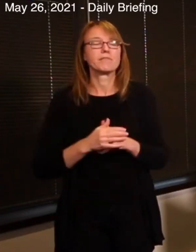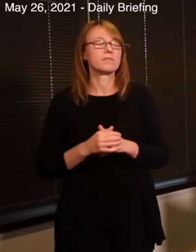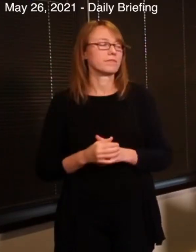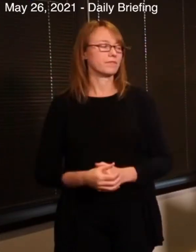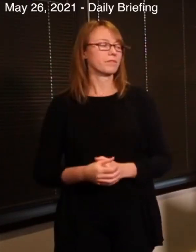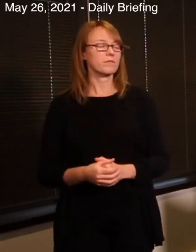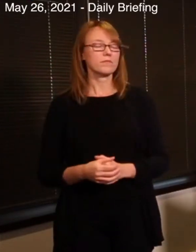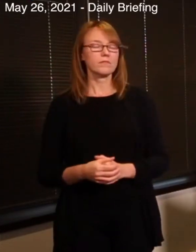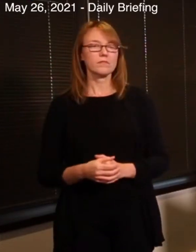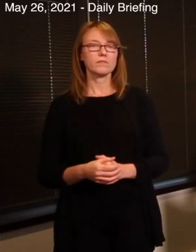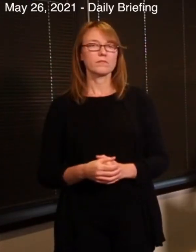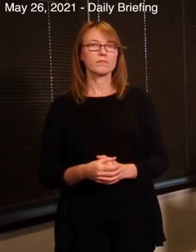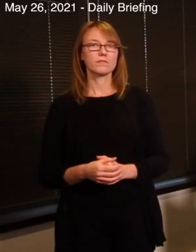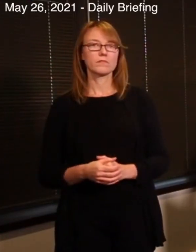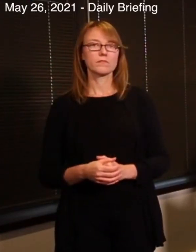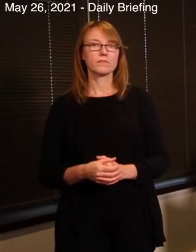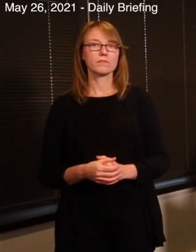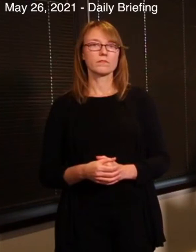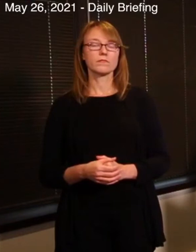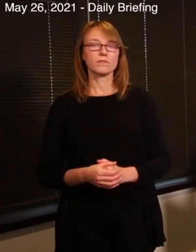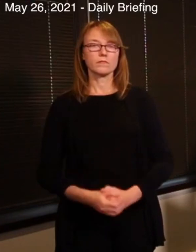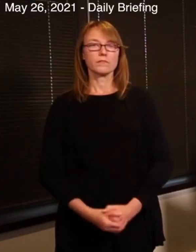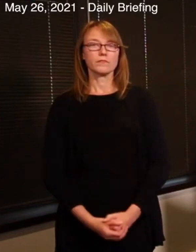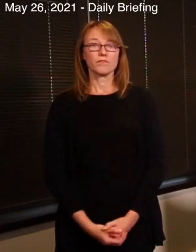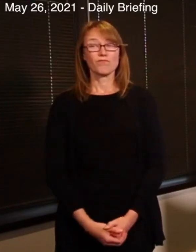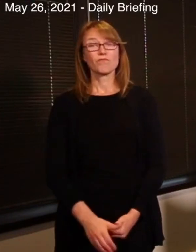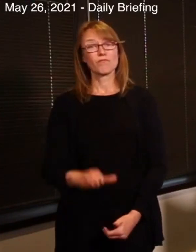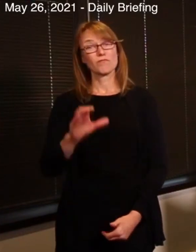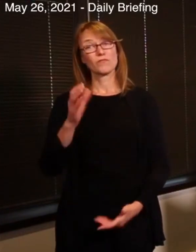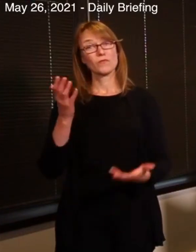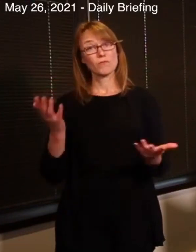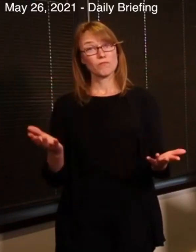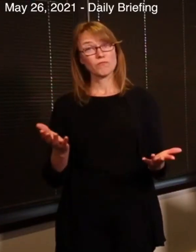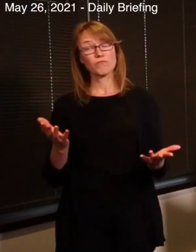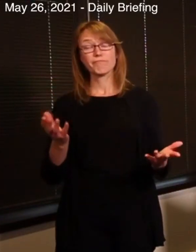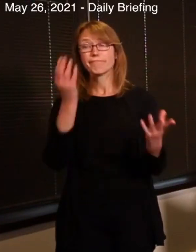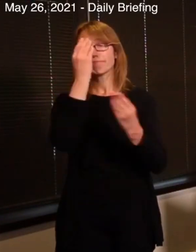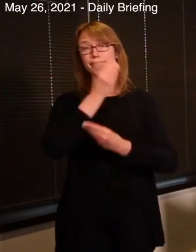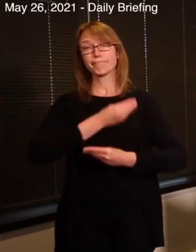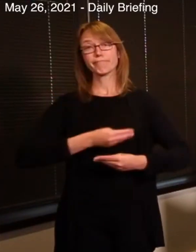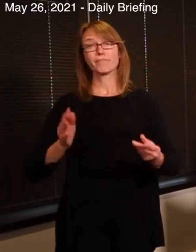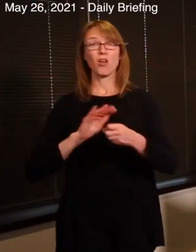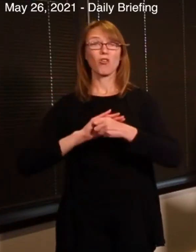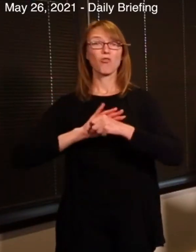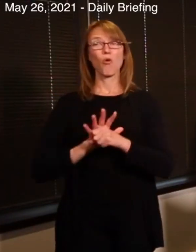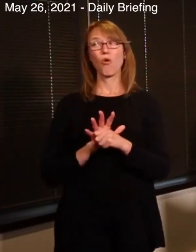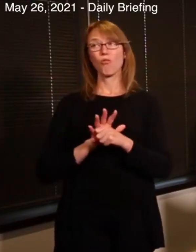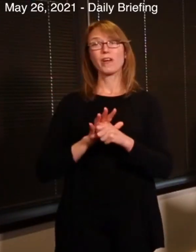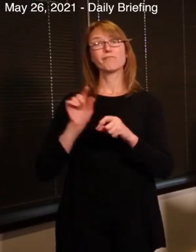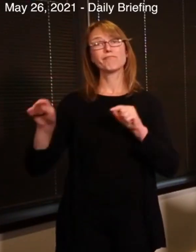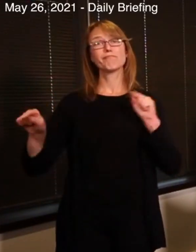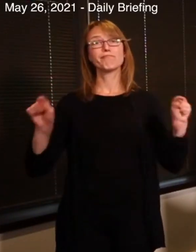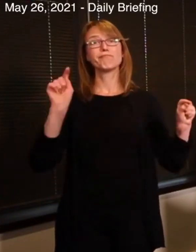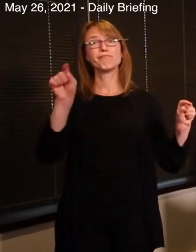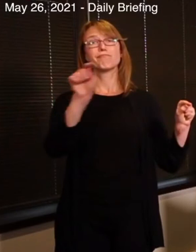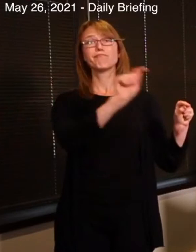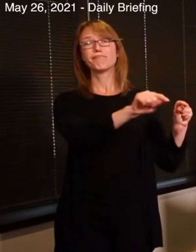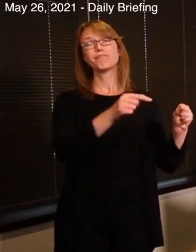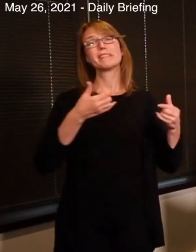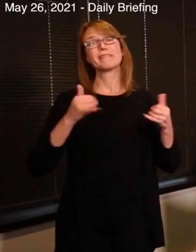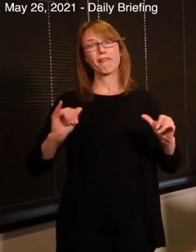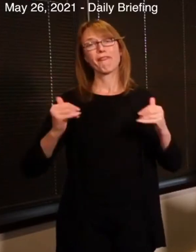at. But COVID is still present in our region, and it's going to continue to spread among people who are not